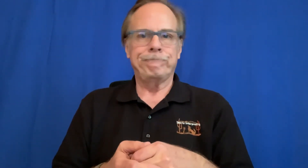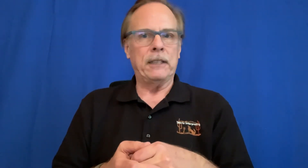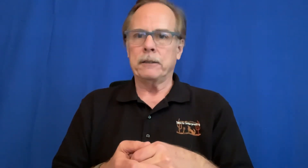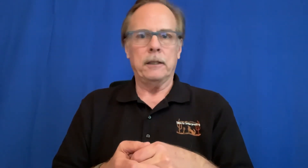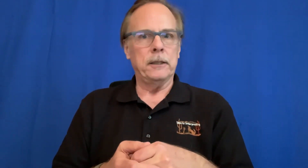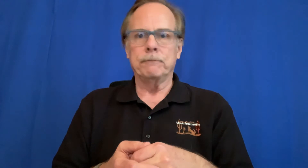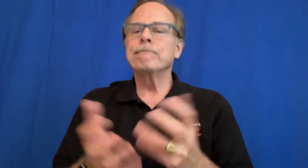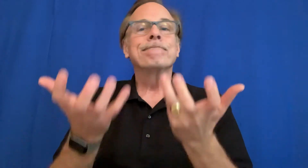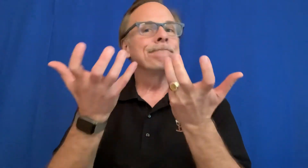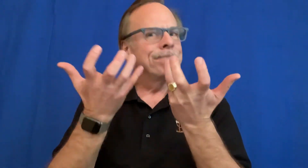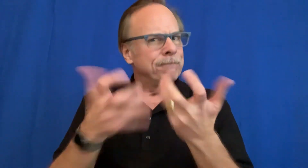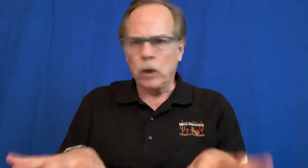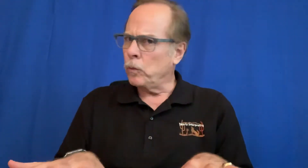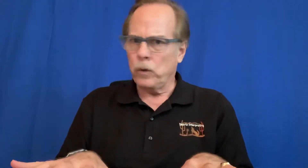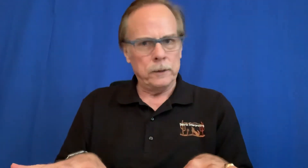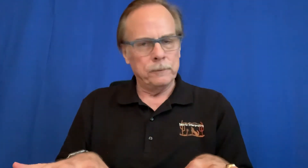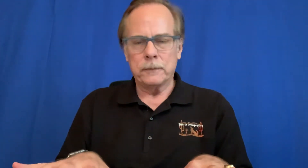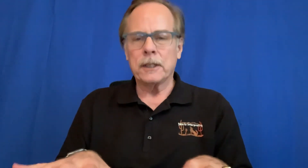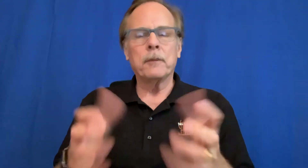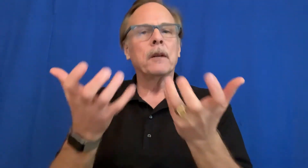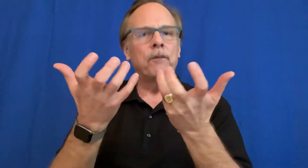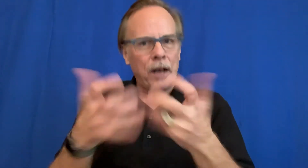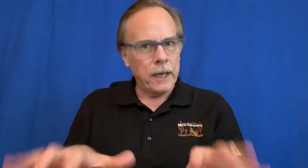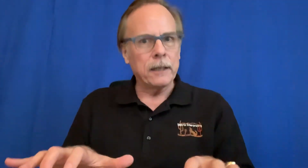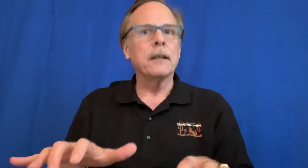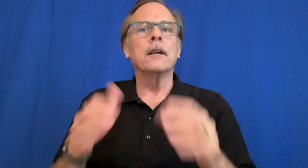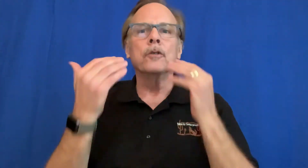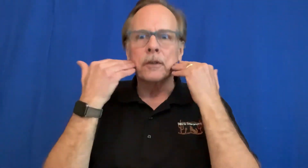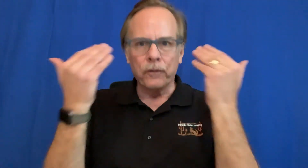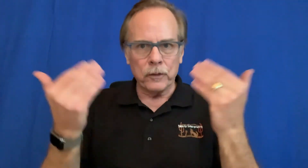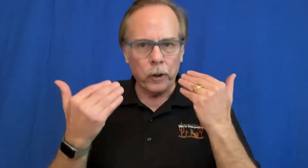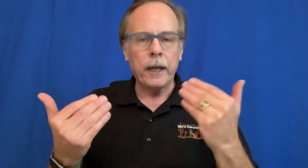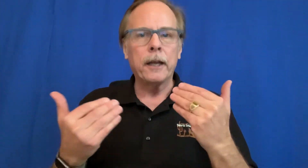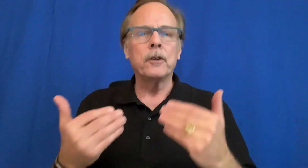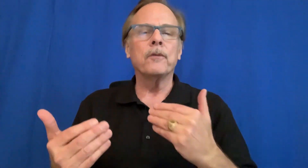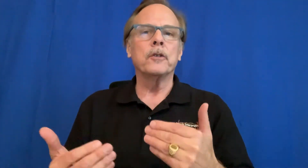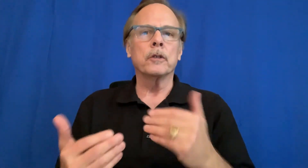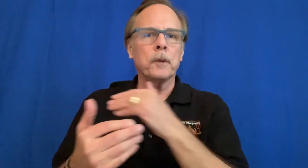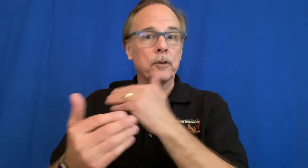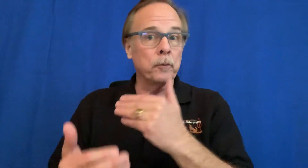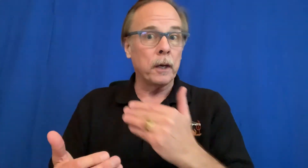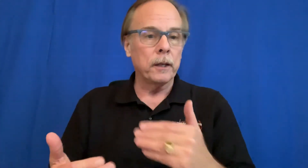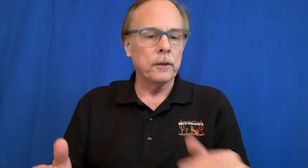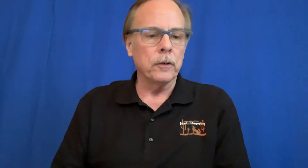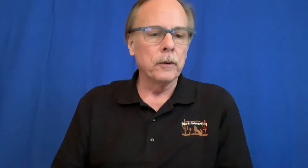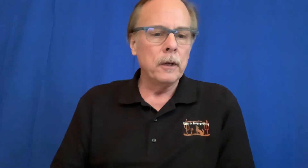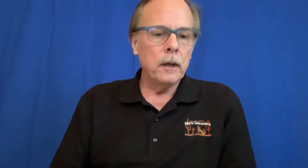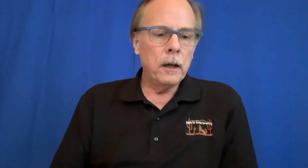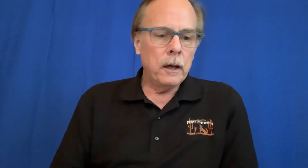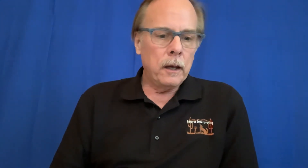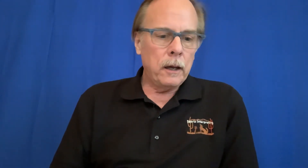doesn't cut it. Don't want. It's got to be emphatic. Got to use your head, your facial expression, your body too.